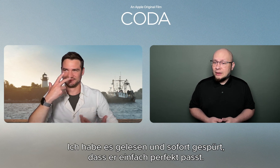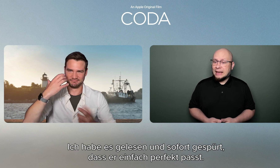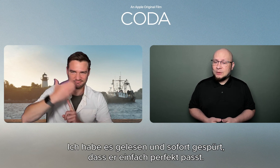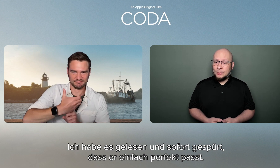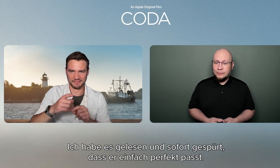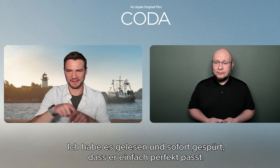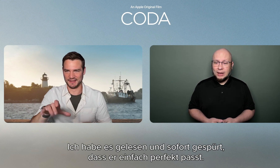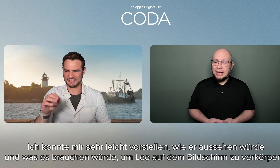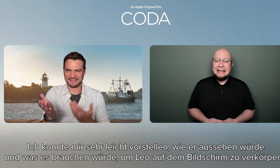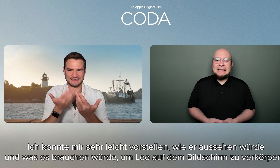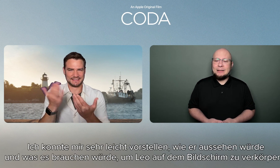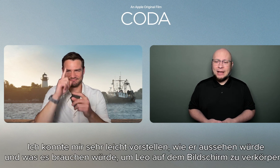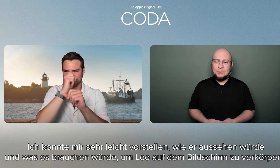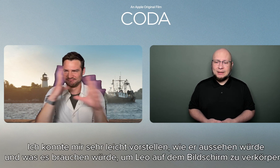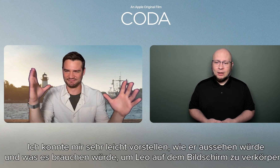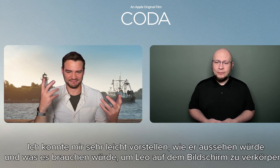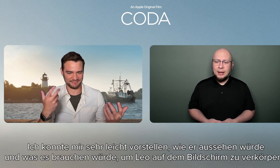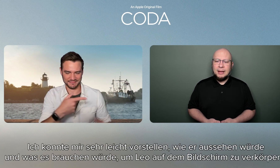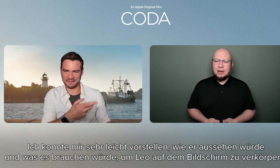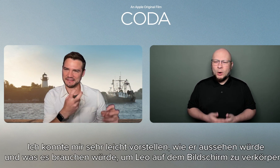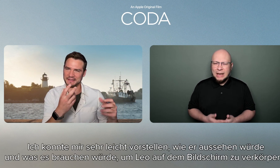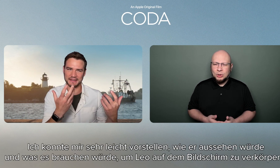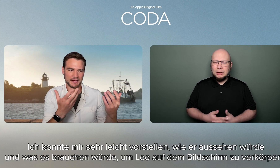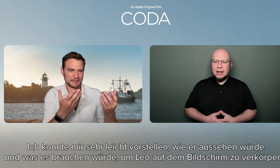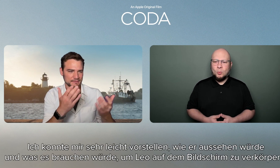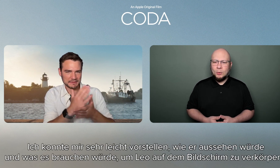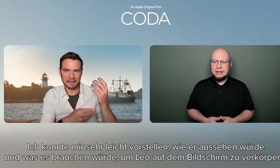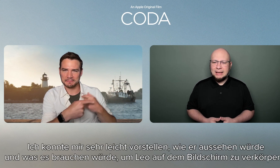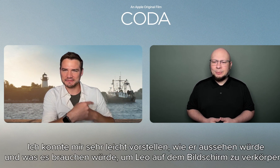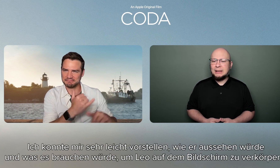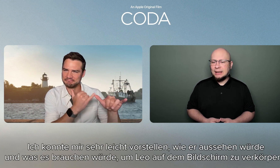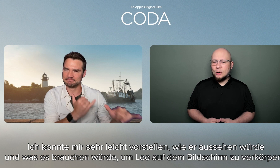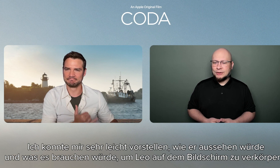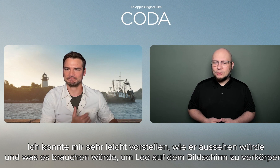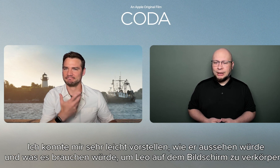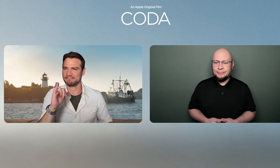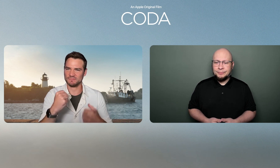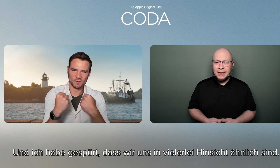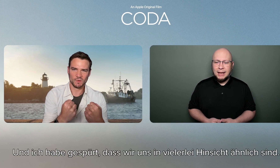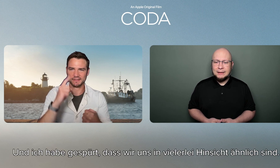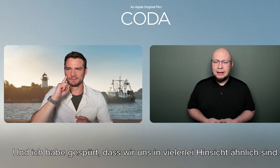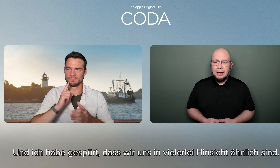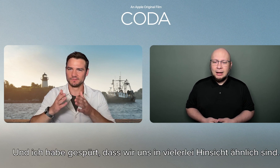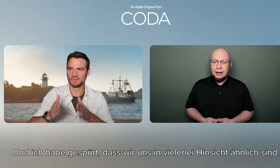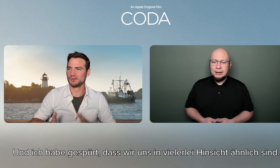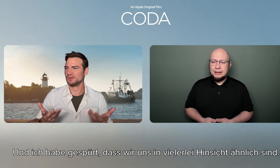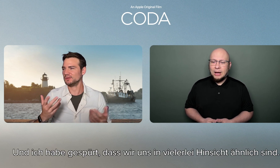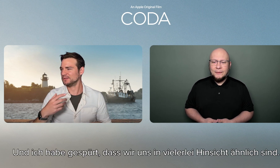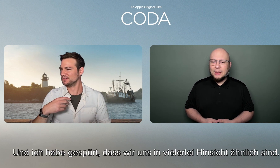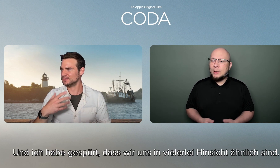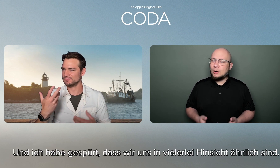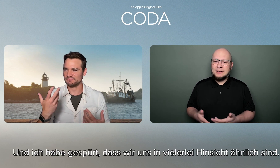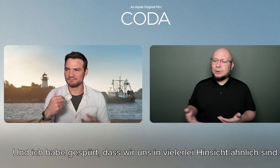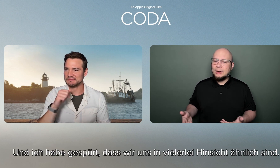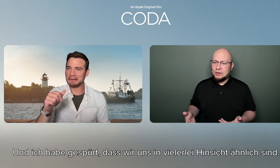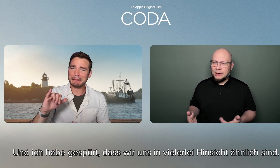I felt like it was a perfect fit. I could easily imagine myself, you know, what that would look like, what it would take to be Leo on screen. And, you know, I felt